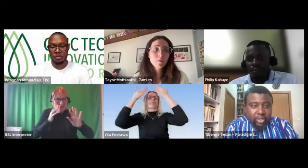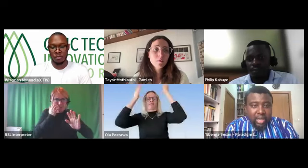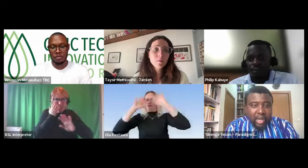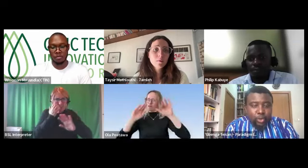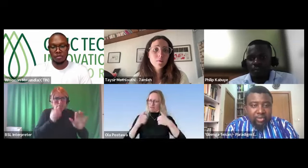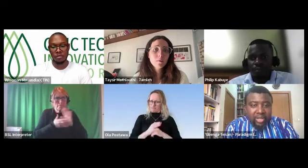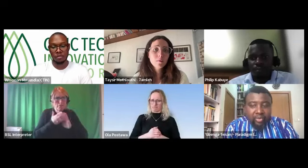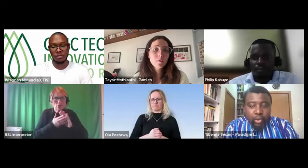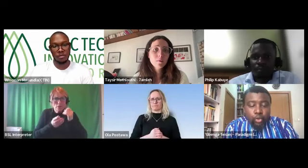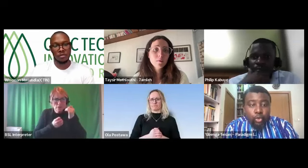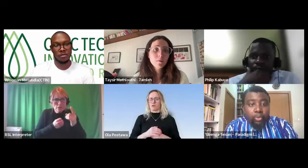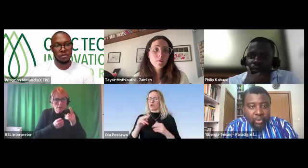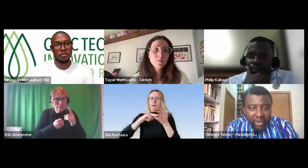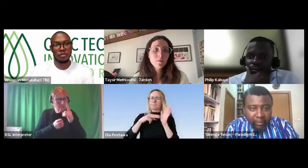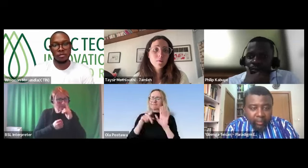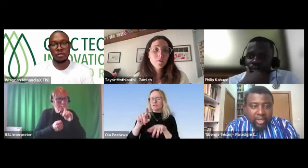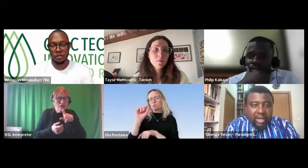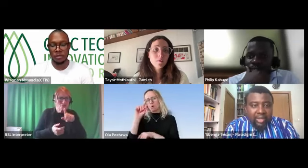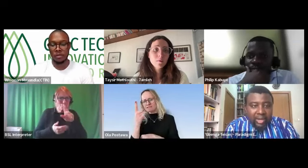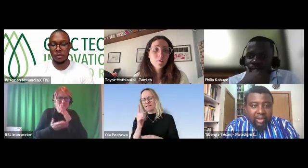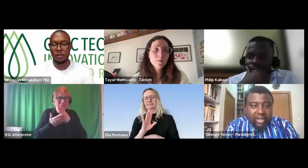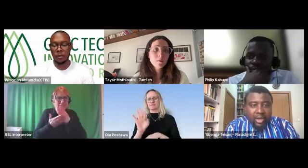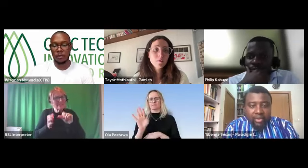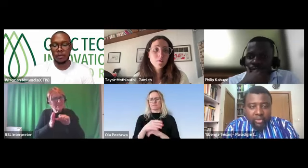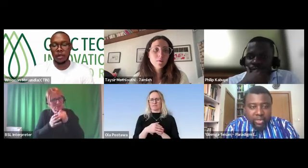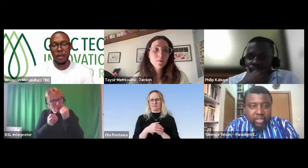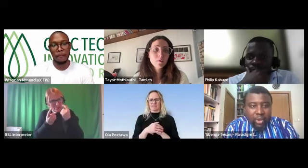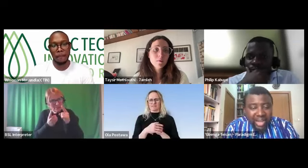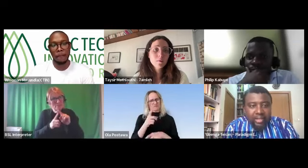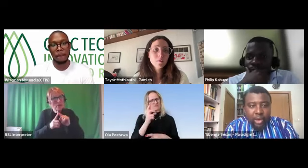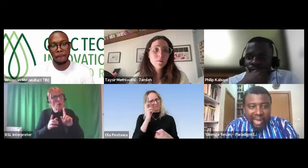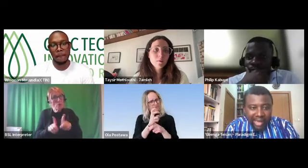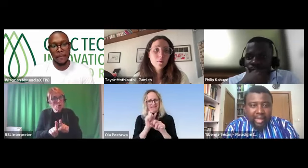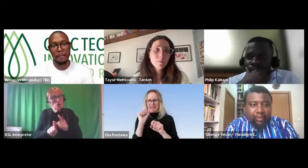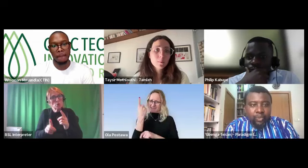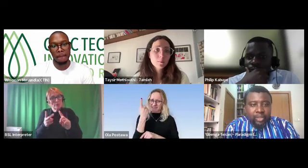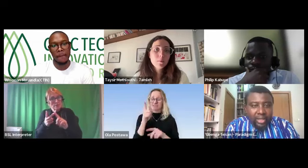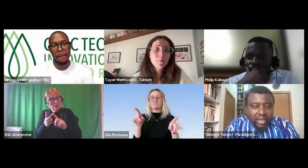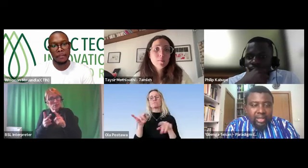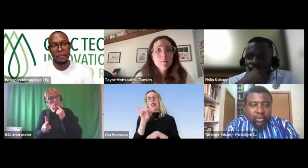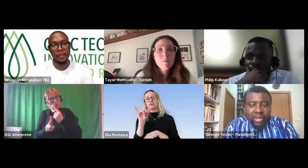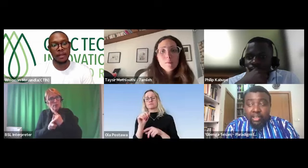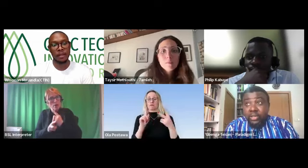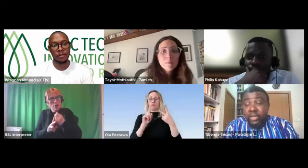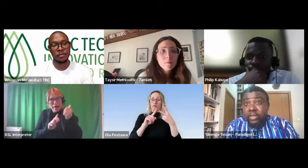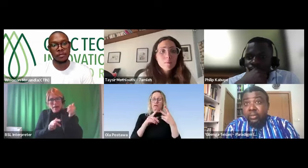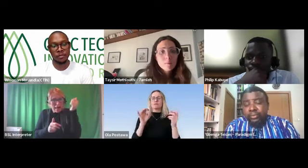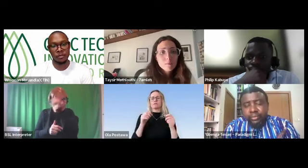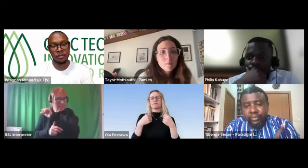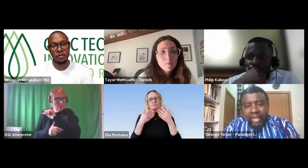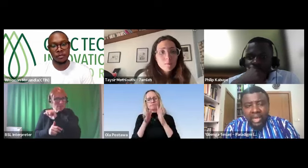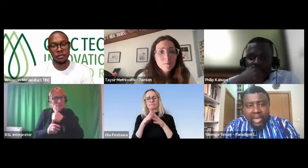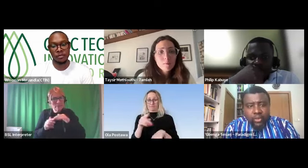understand the issues and you may find it difficult to cooperate with them. And the second is area of expertise. We need to align the need with the